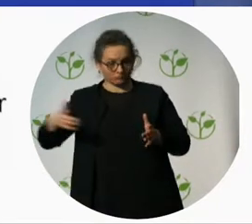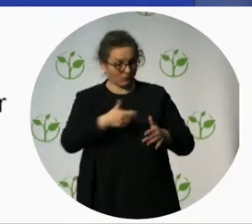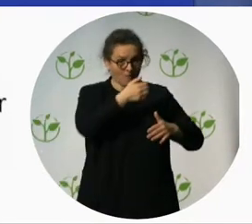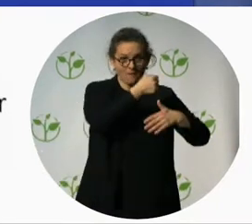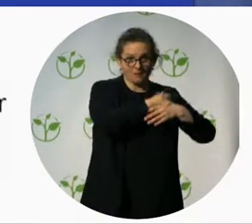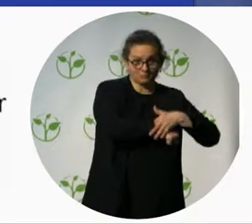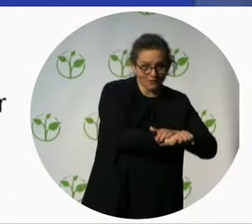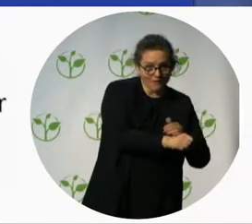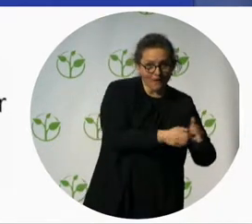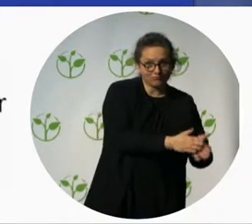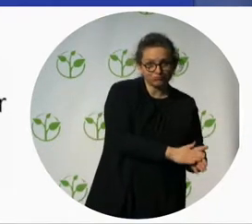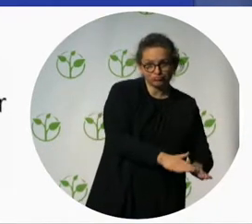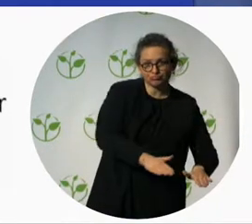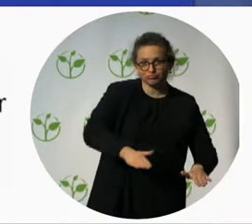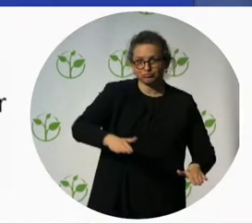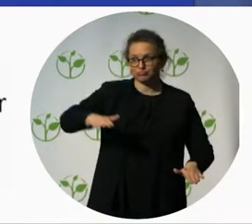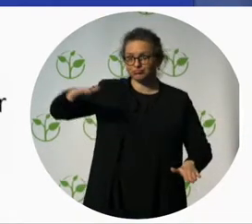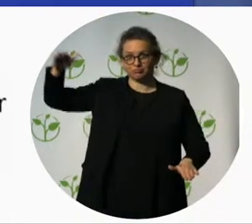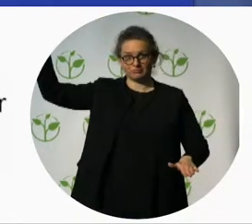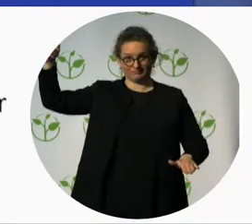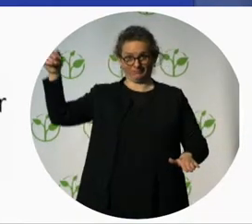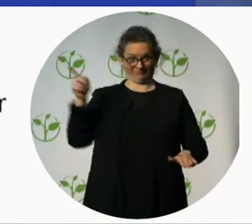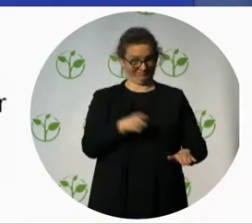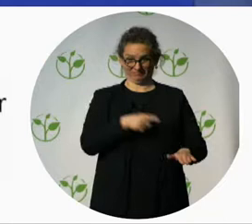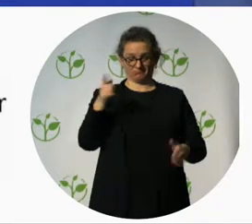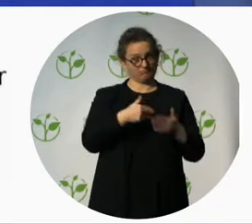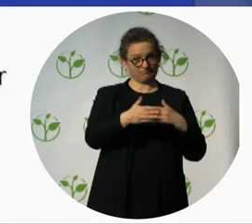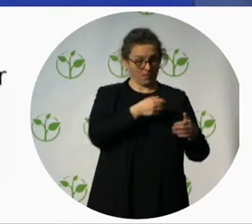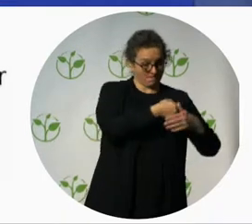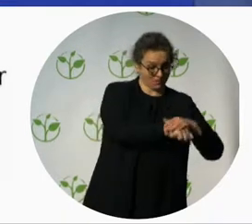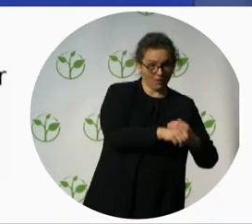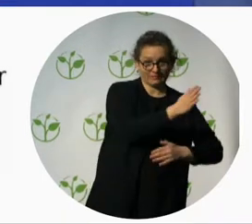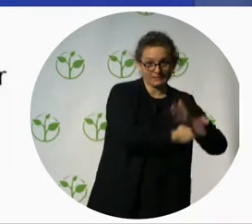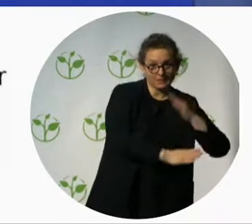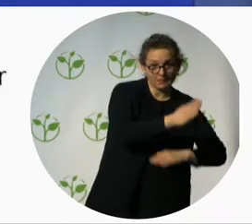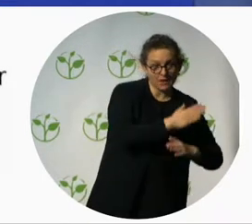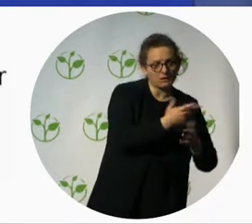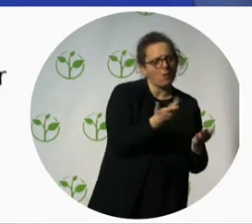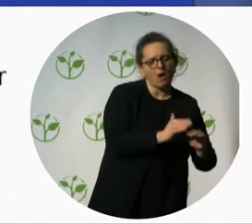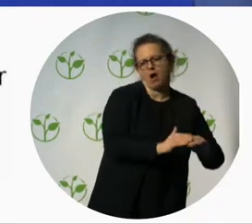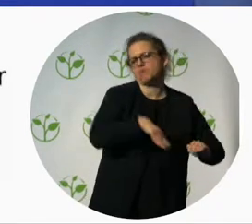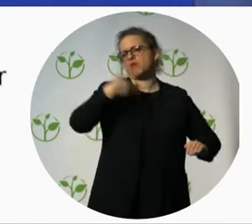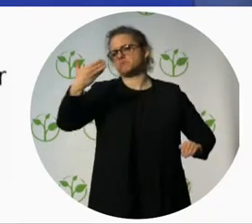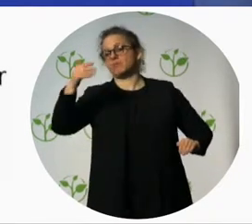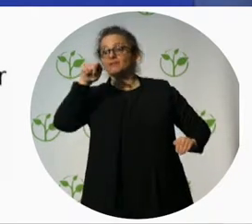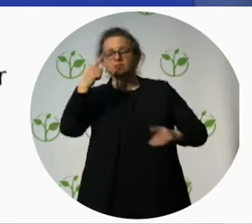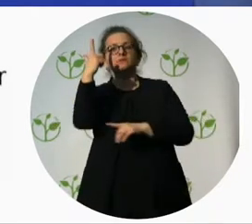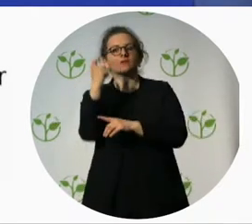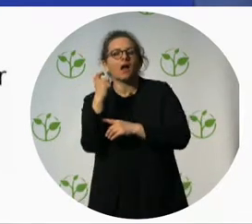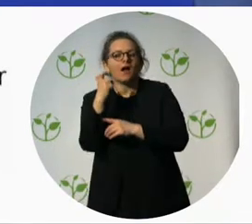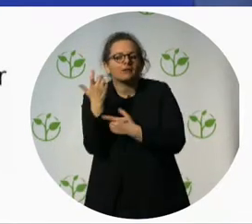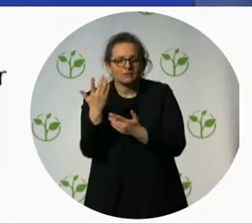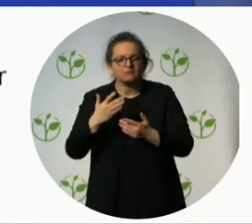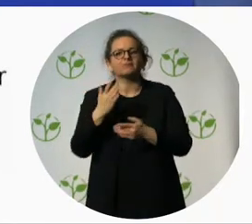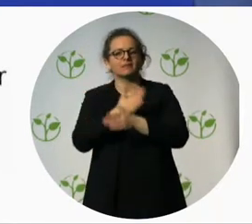you acquire a disability during your life by accidents, by sickness, by war, or by